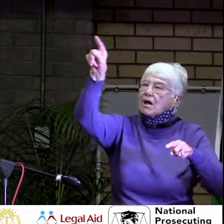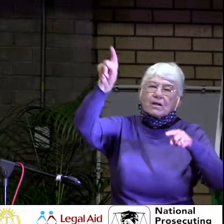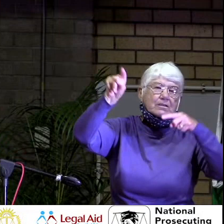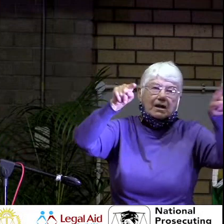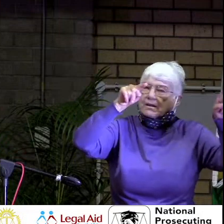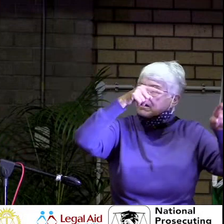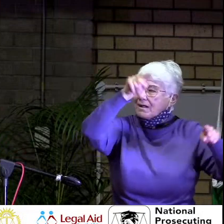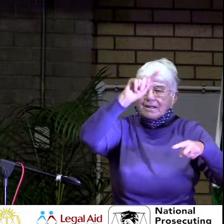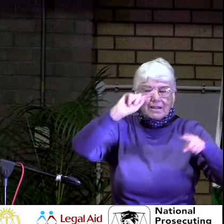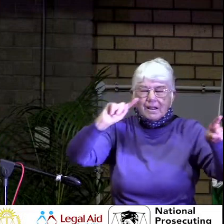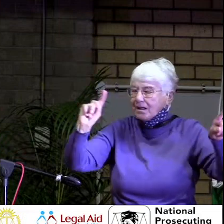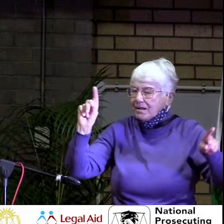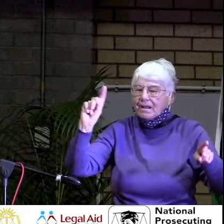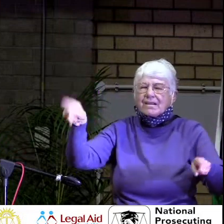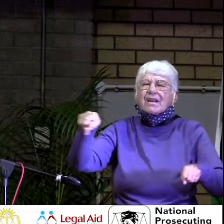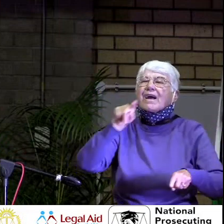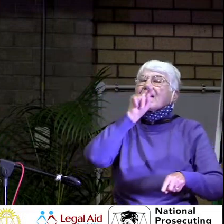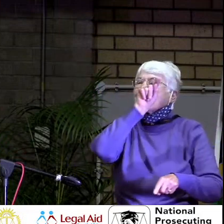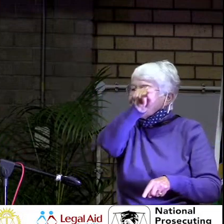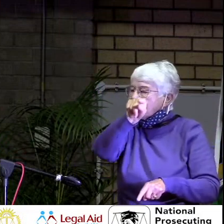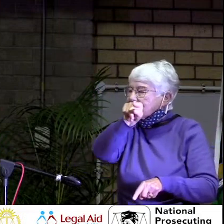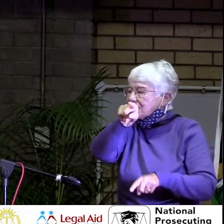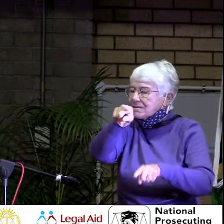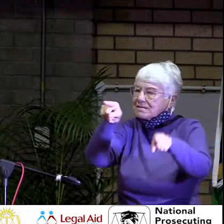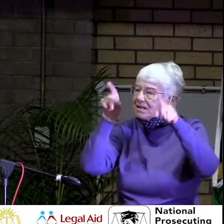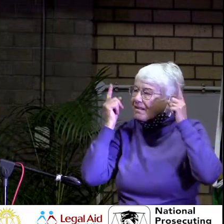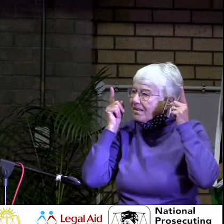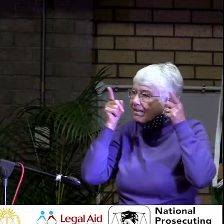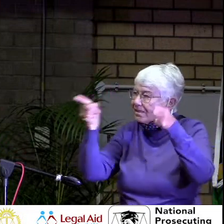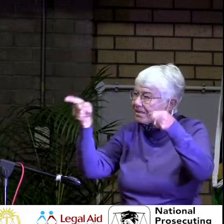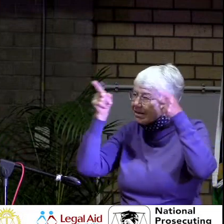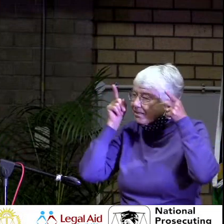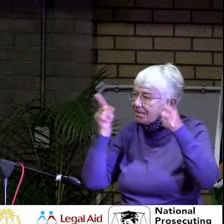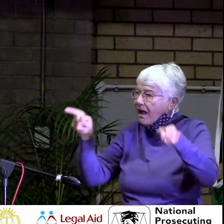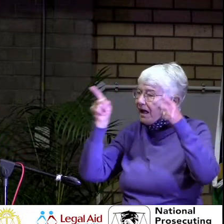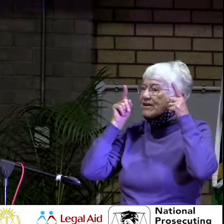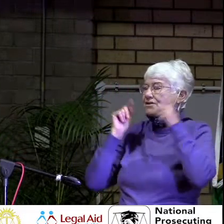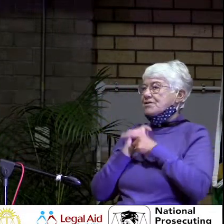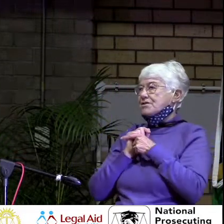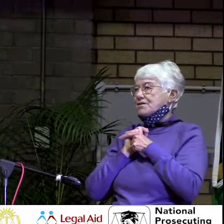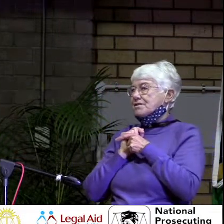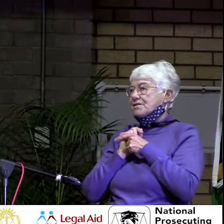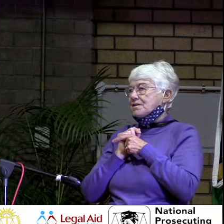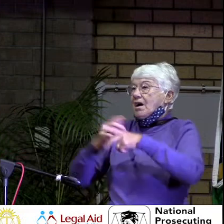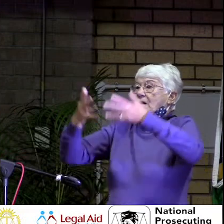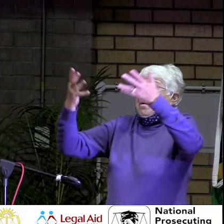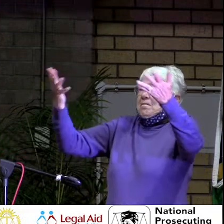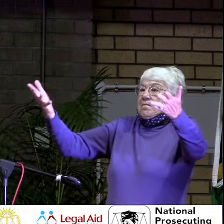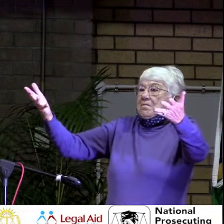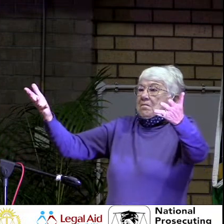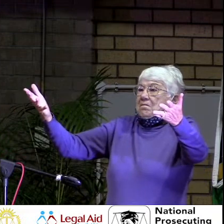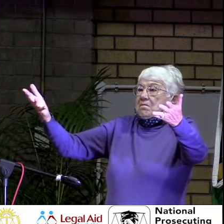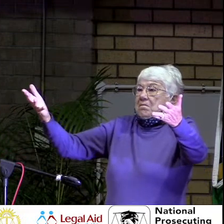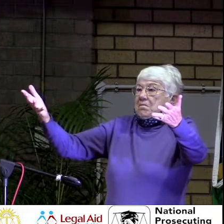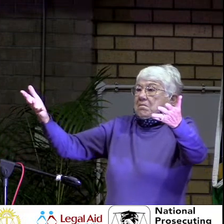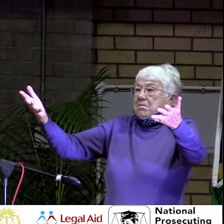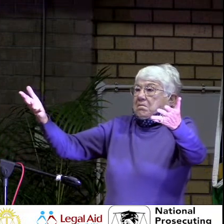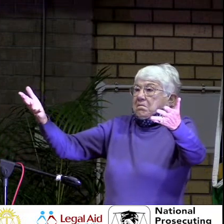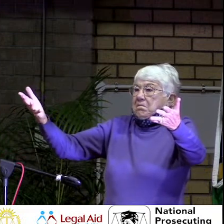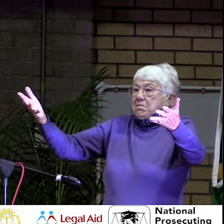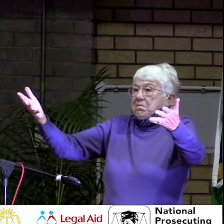Yes. But who is committing the crime of gender-based violence? It's us, it's men.